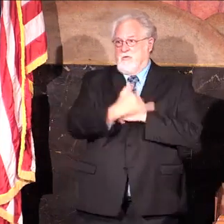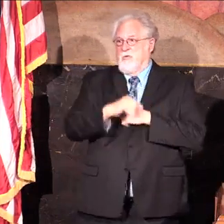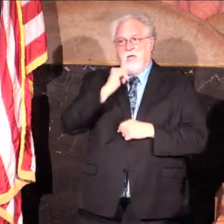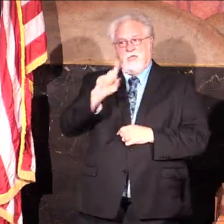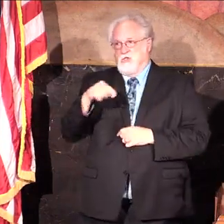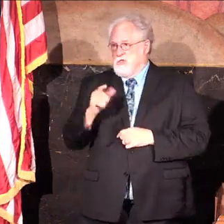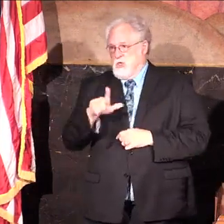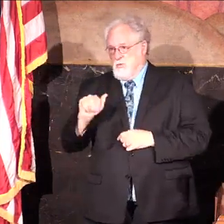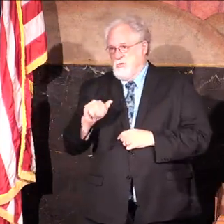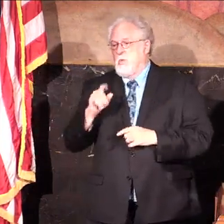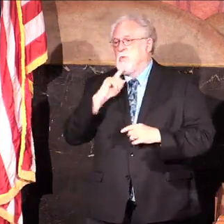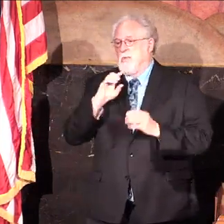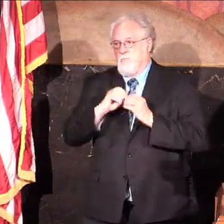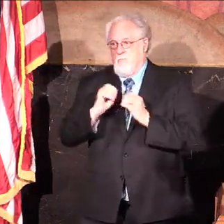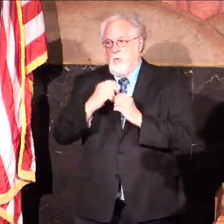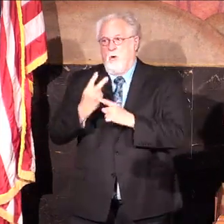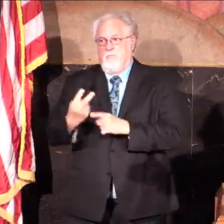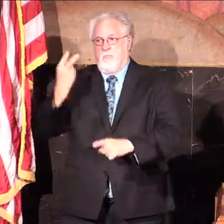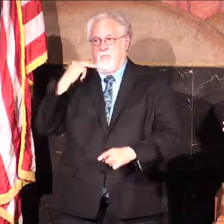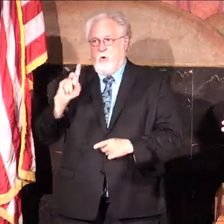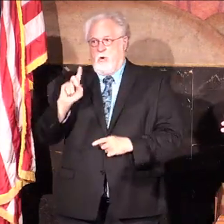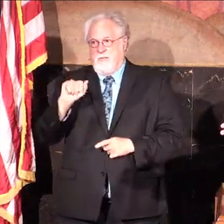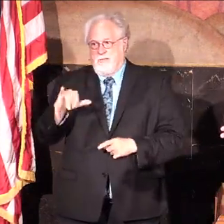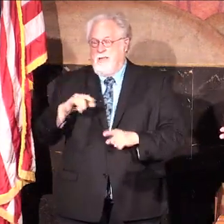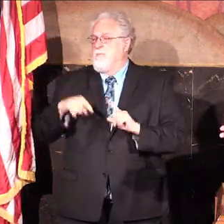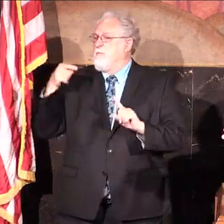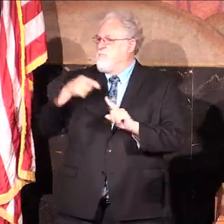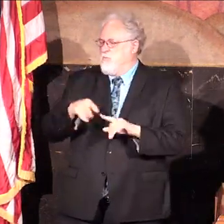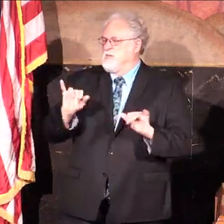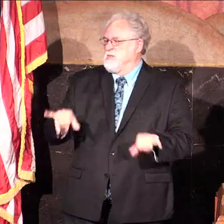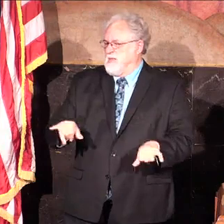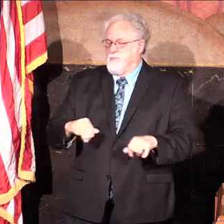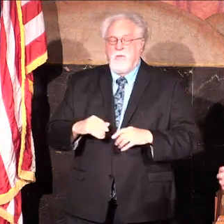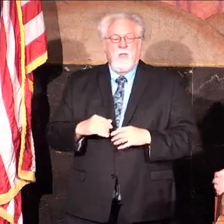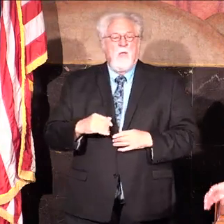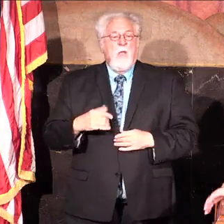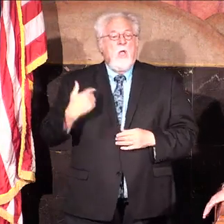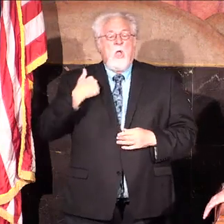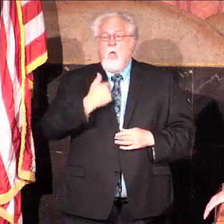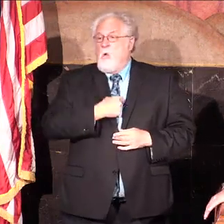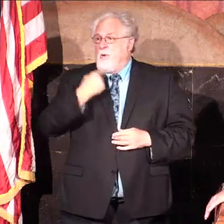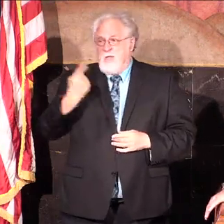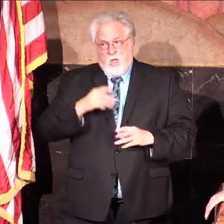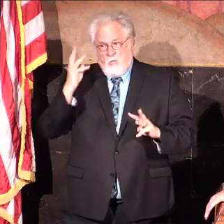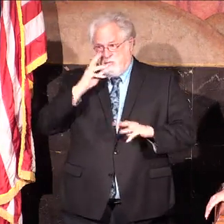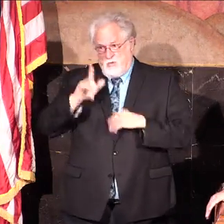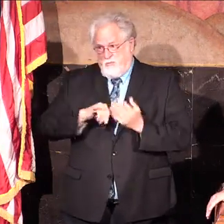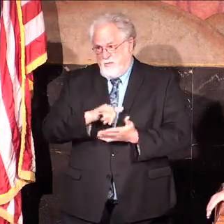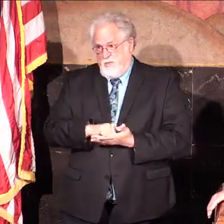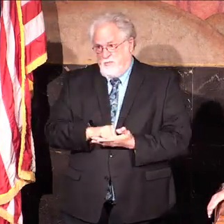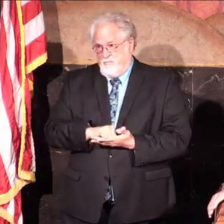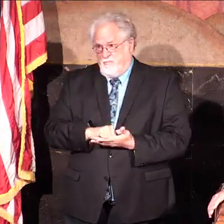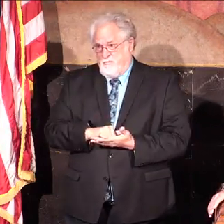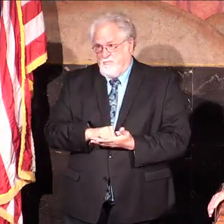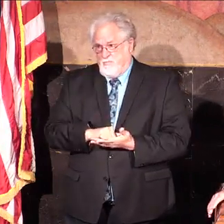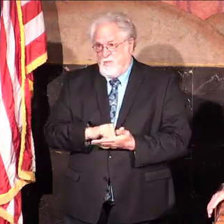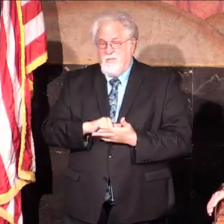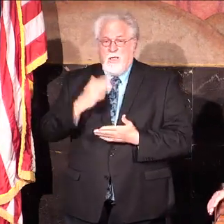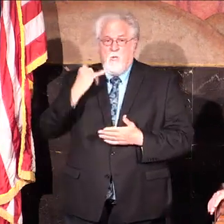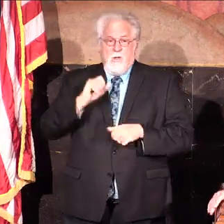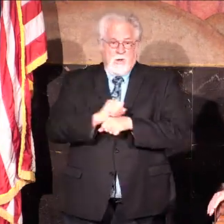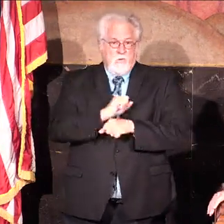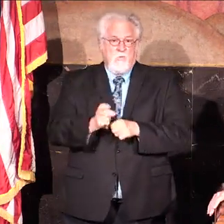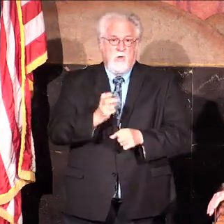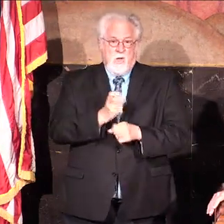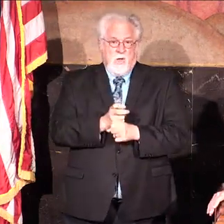Louisiana. I think it was more Memorial Day, but I think the point remains the same regardless. We always worry about that, which is why we've worked so